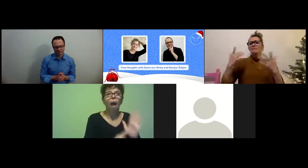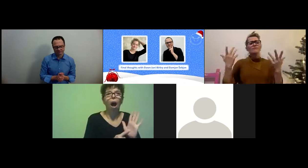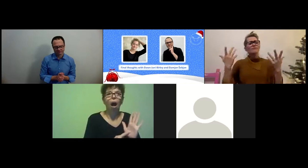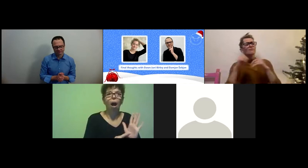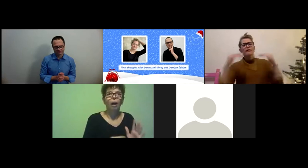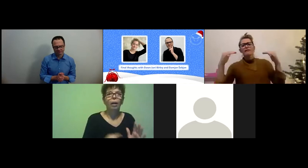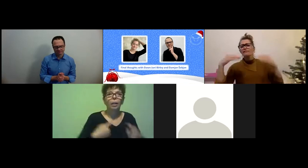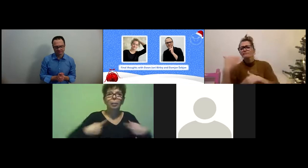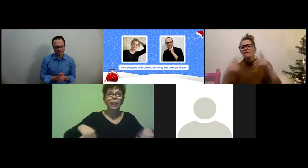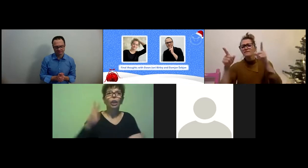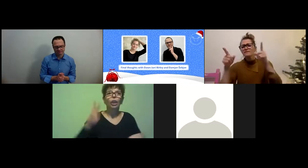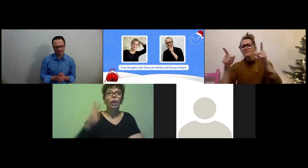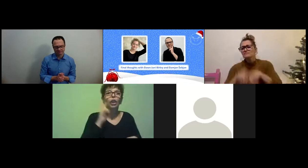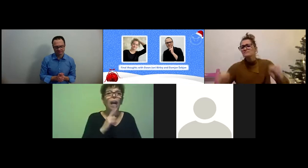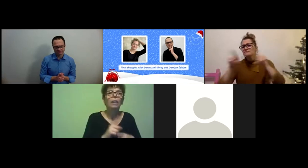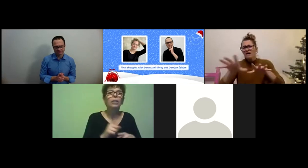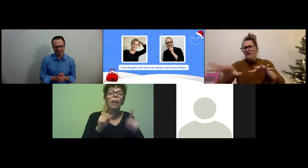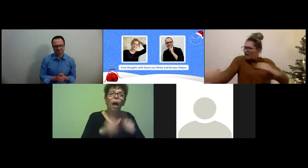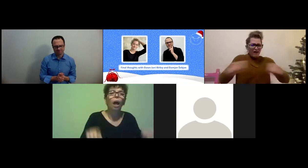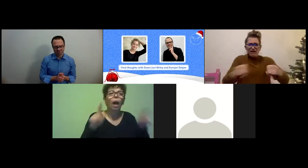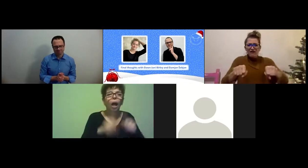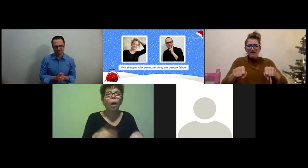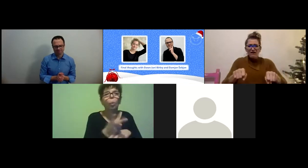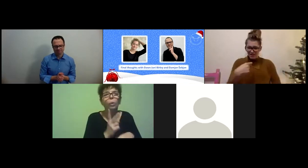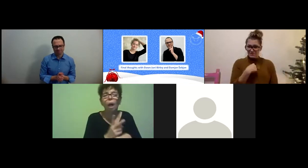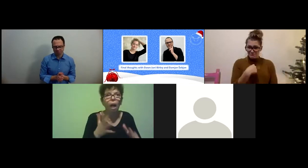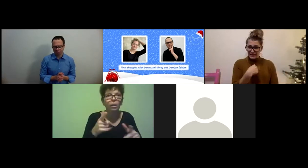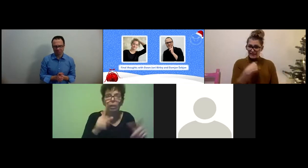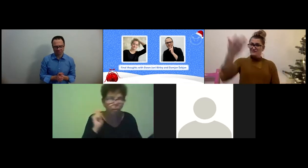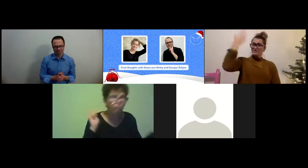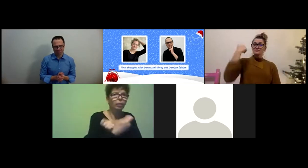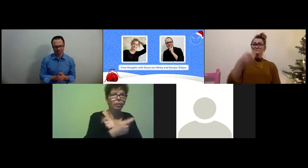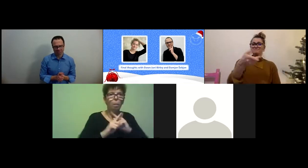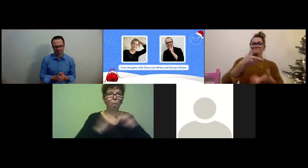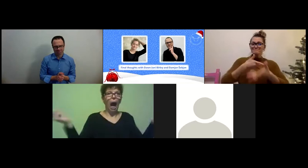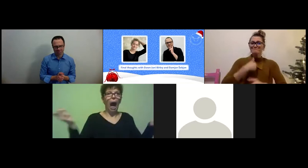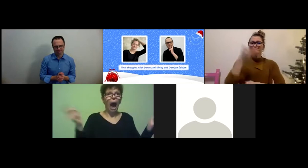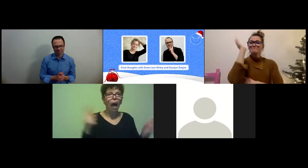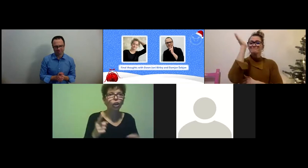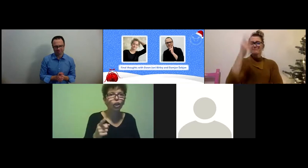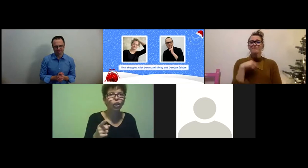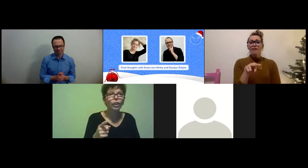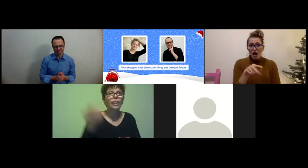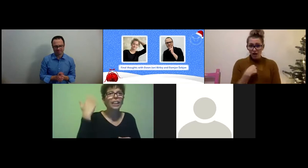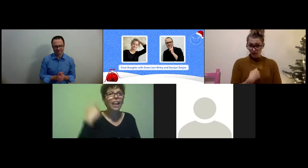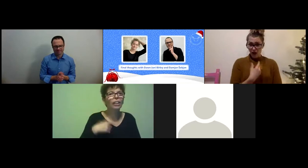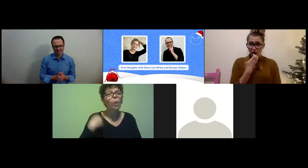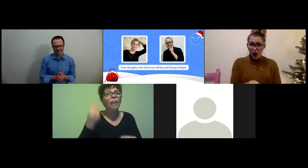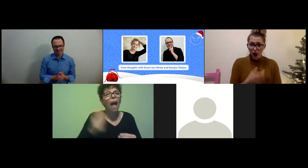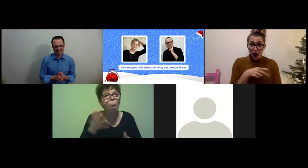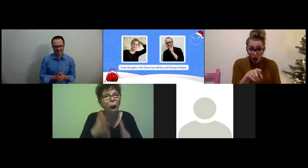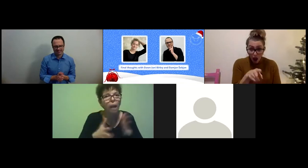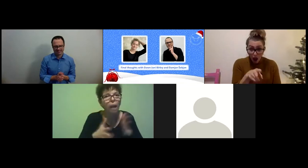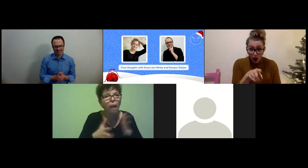have shown us what is possible. You're really picking the stuff up. When you